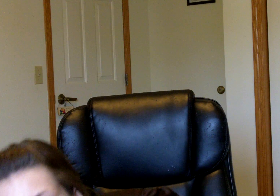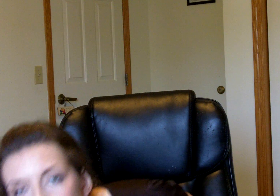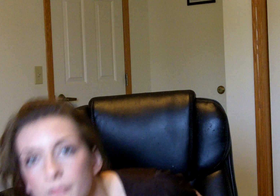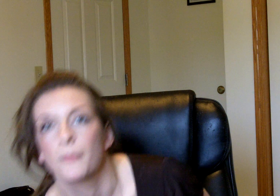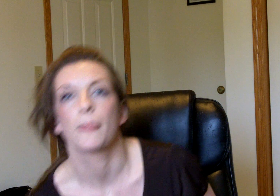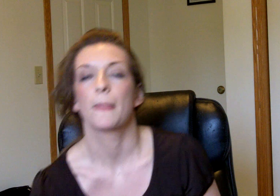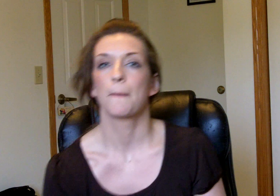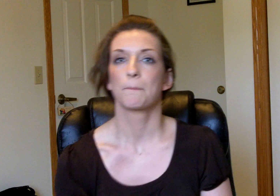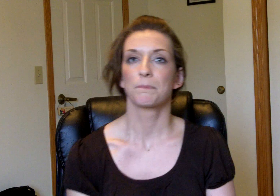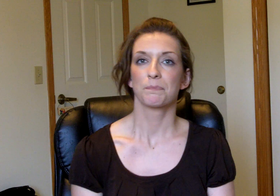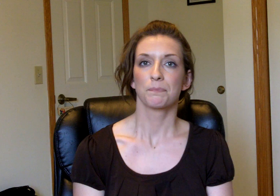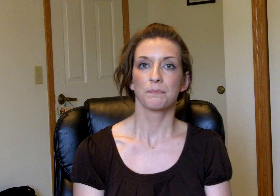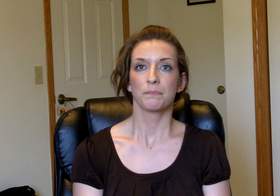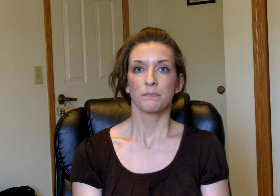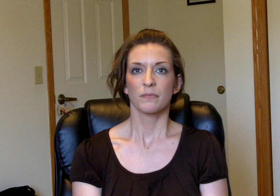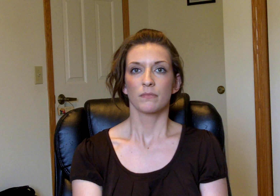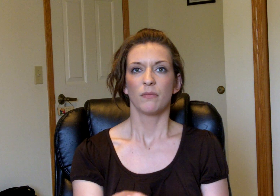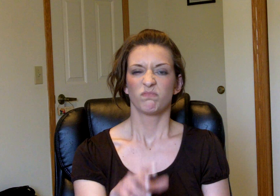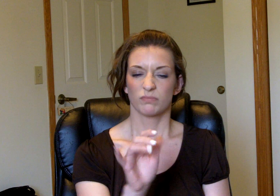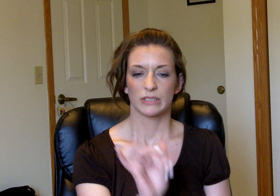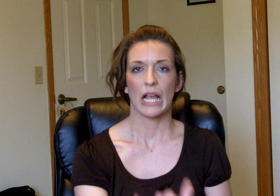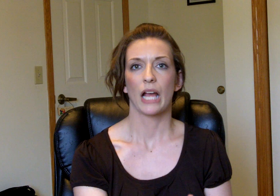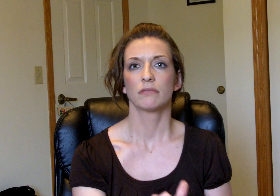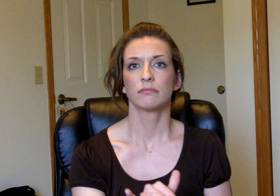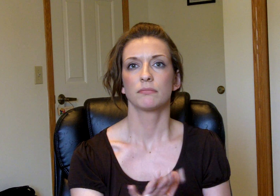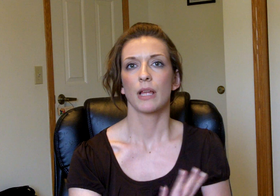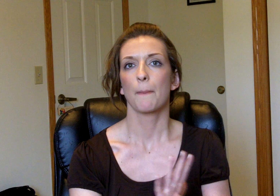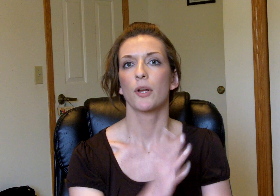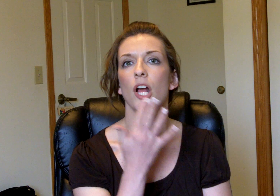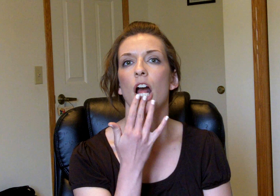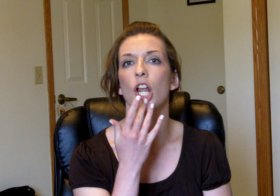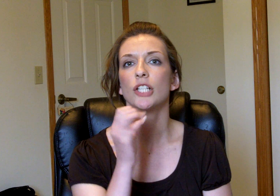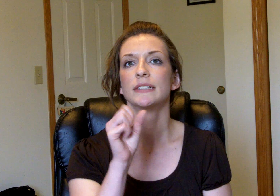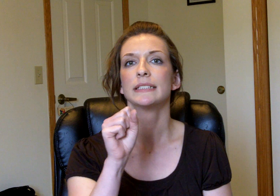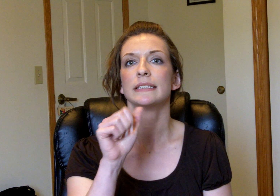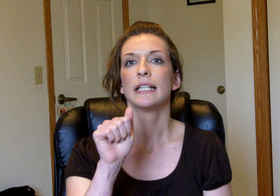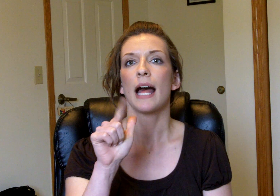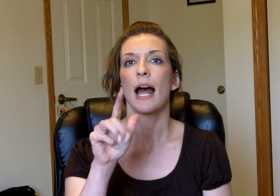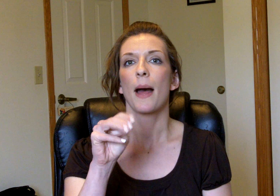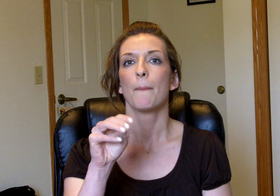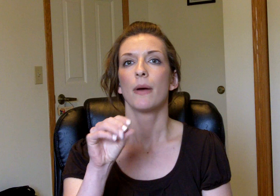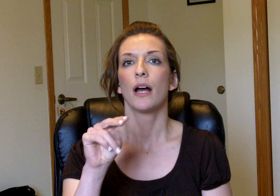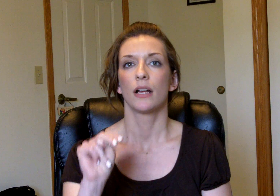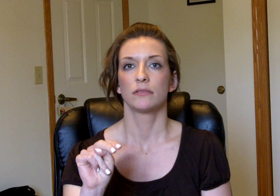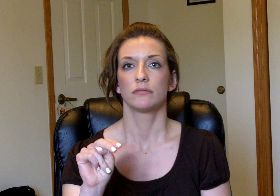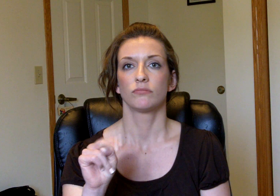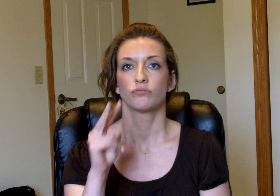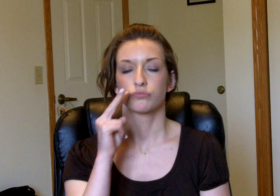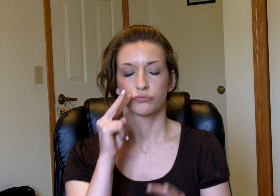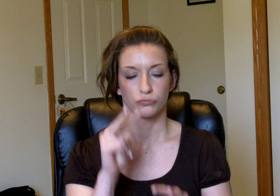Take that salmon colored paper, please, and find the 3 typical